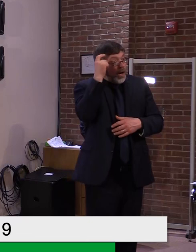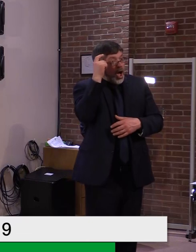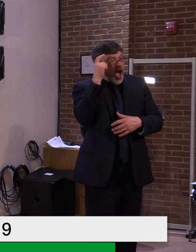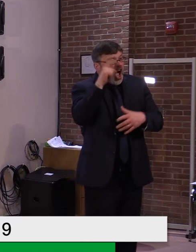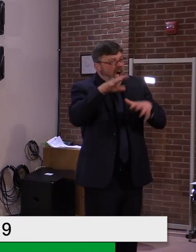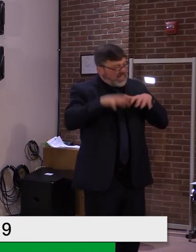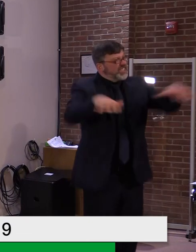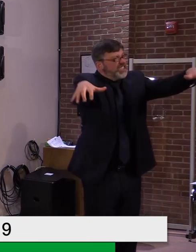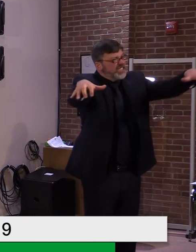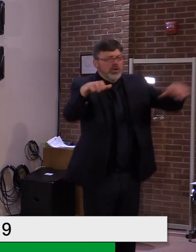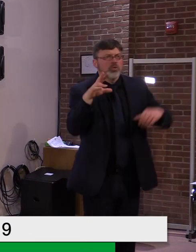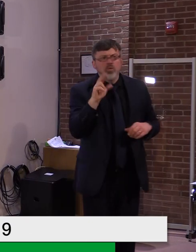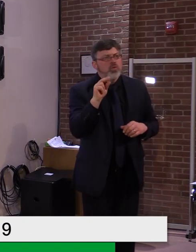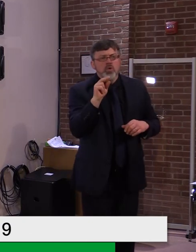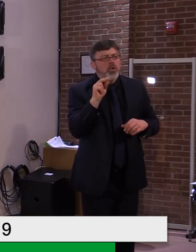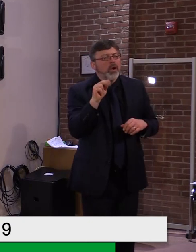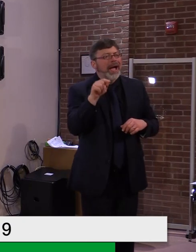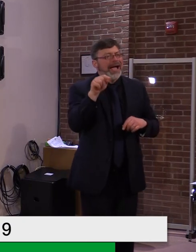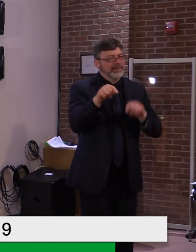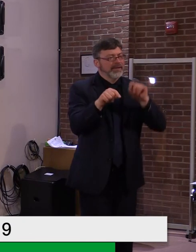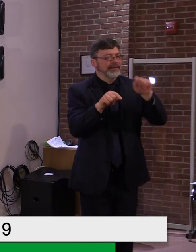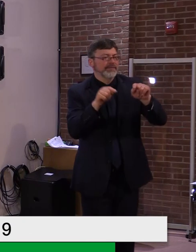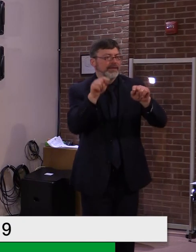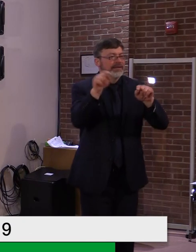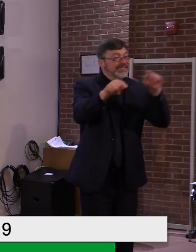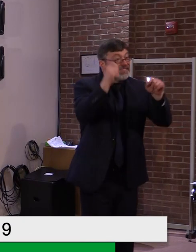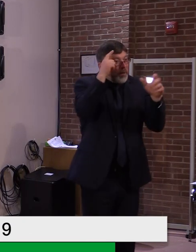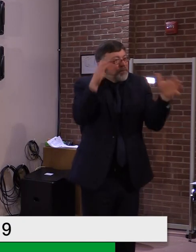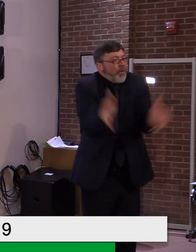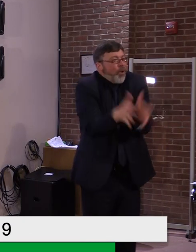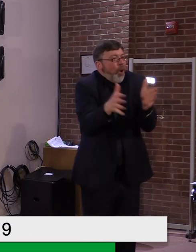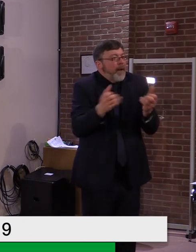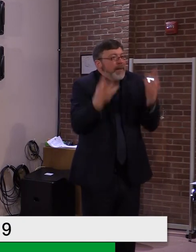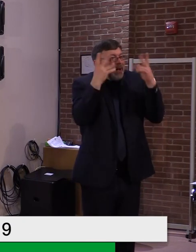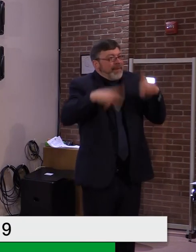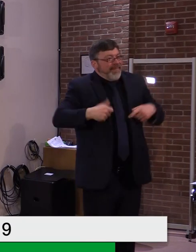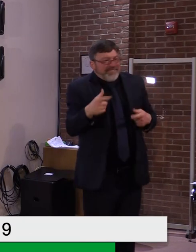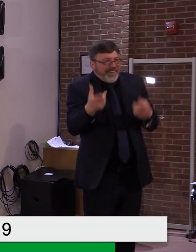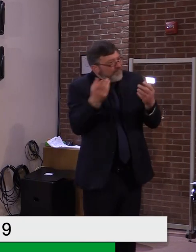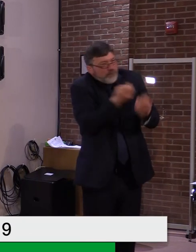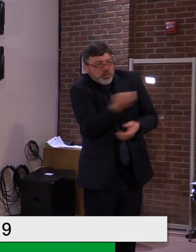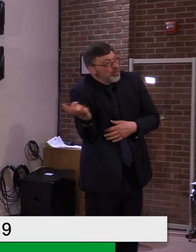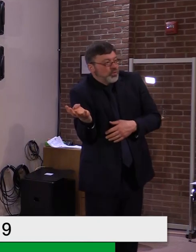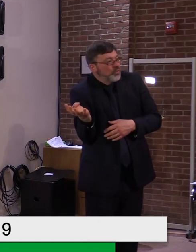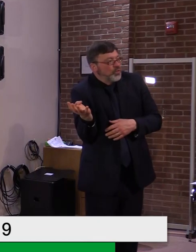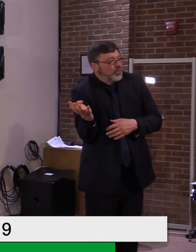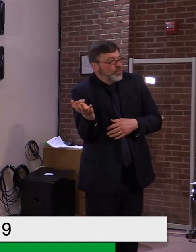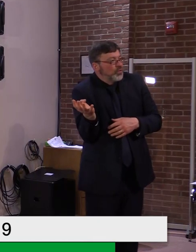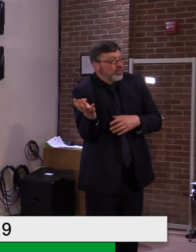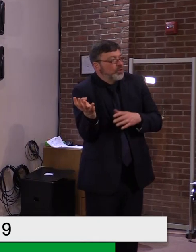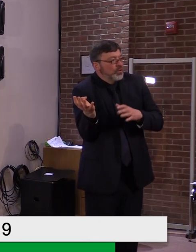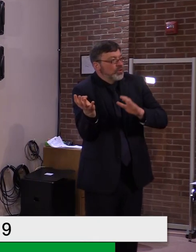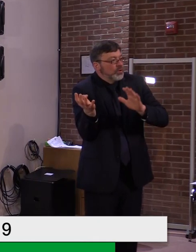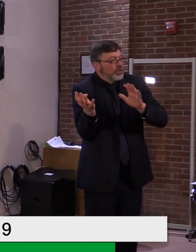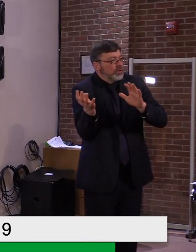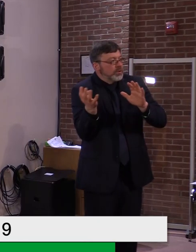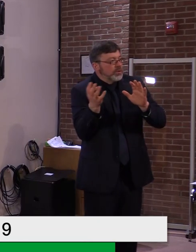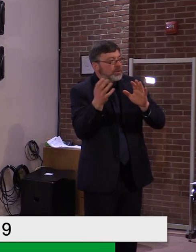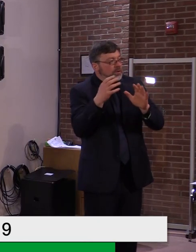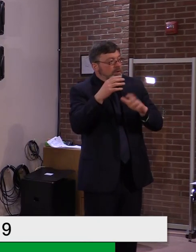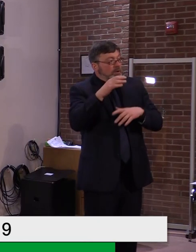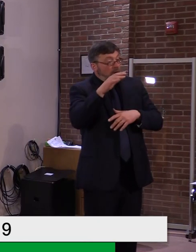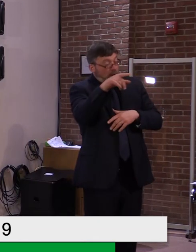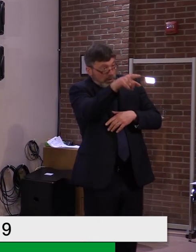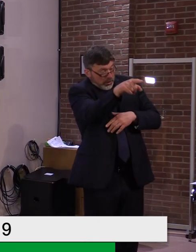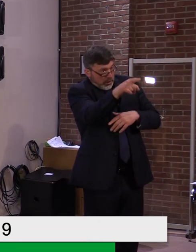go up. And I think it's probably a little too early to say that the lack of vaccine uptake in those counties is causing the cases to go up. As I